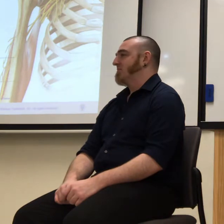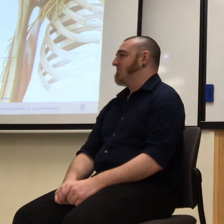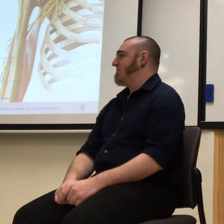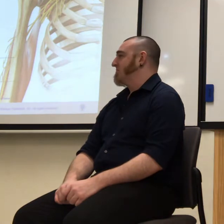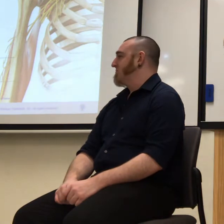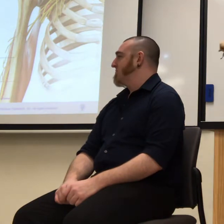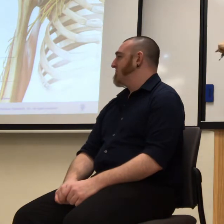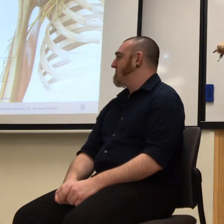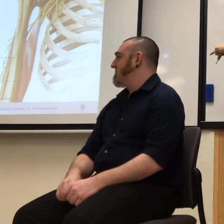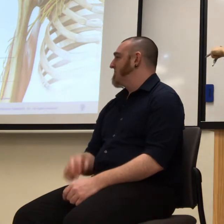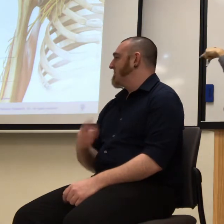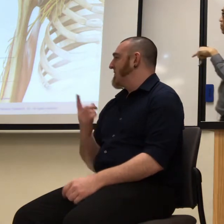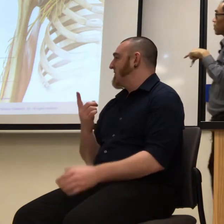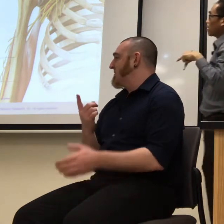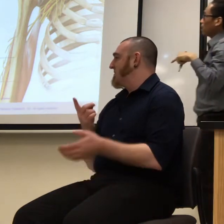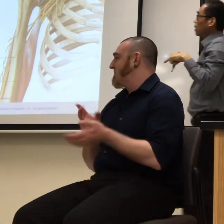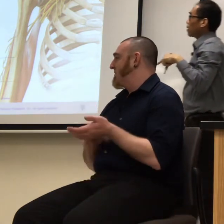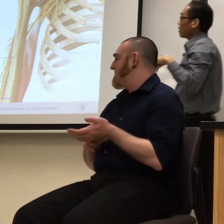As it travels,